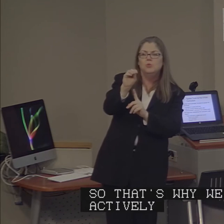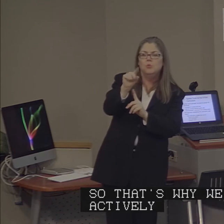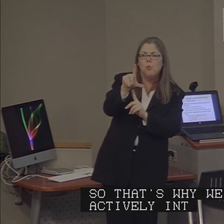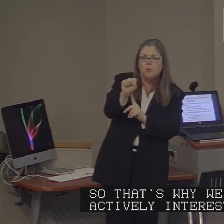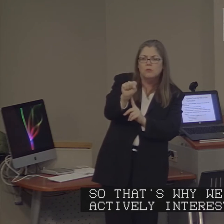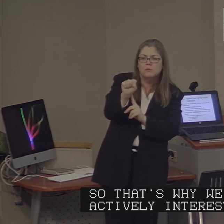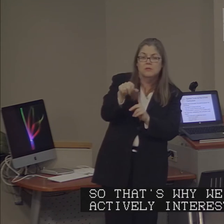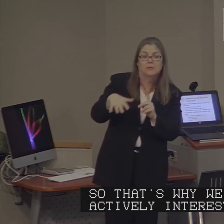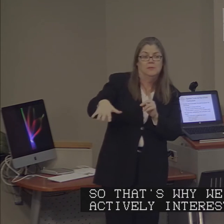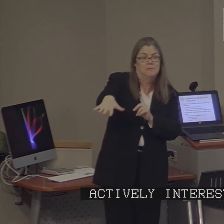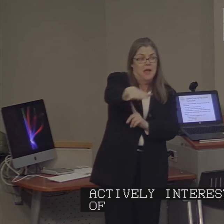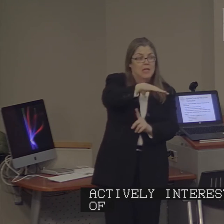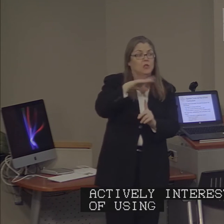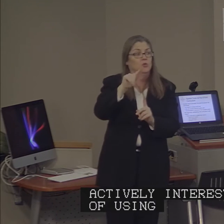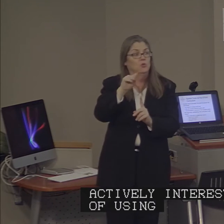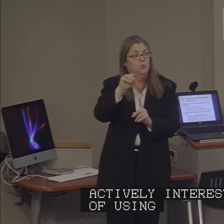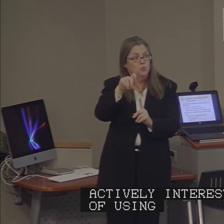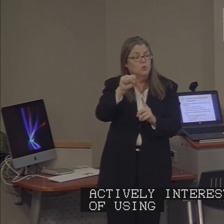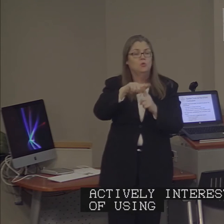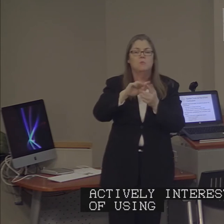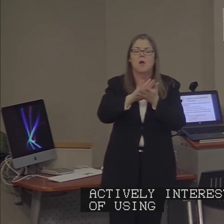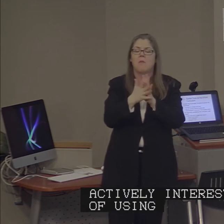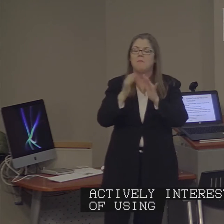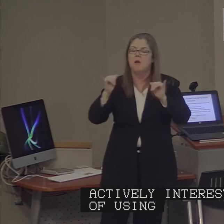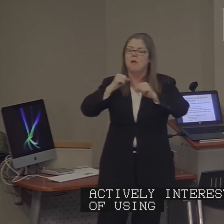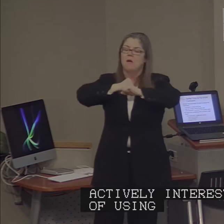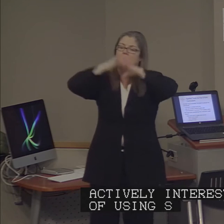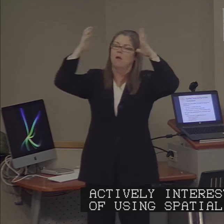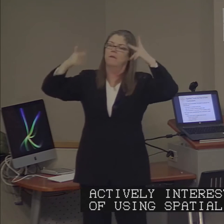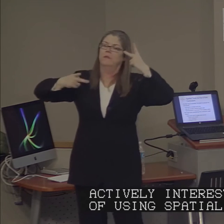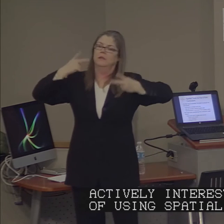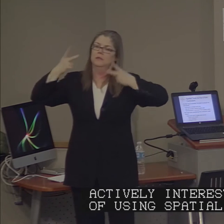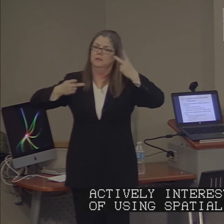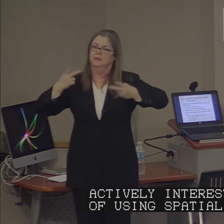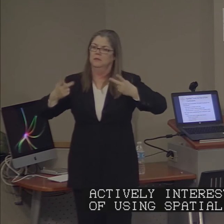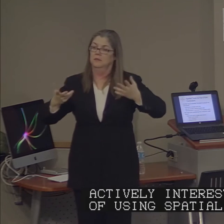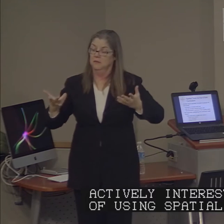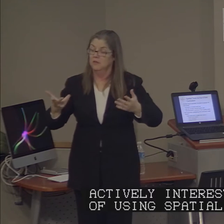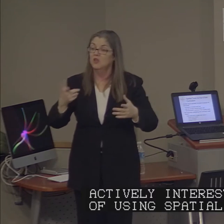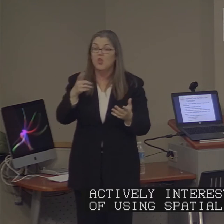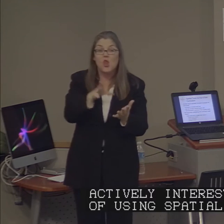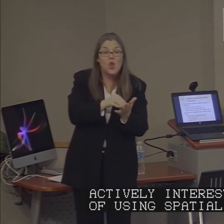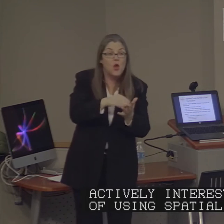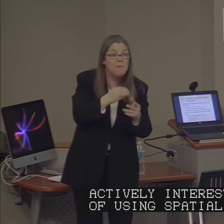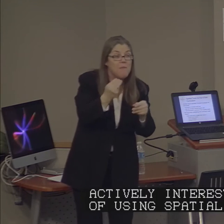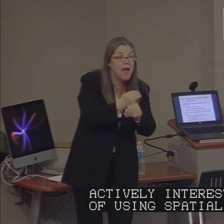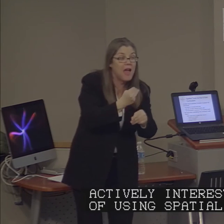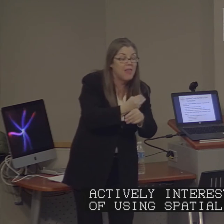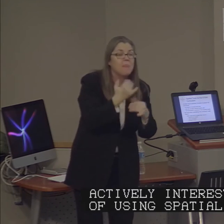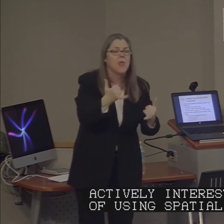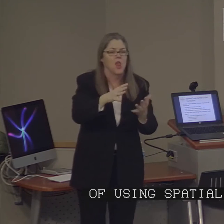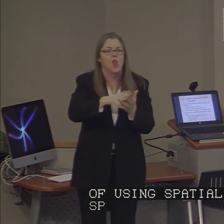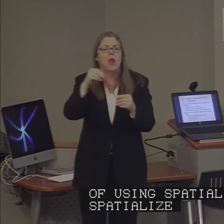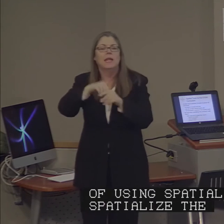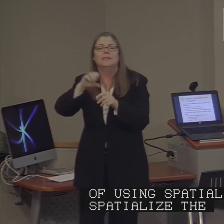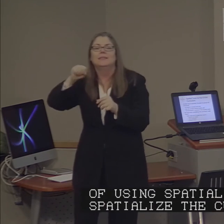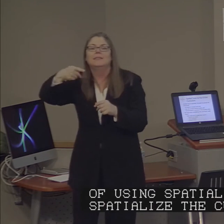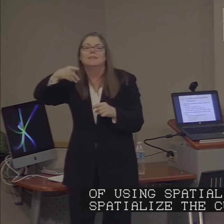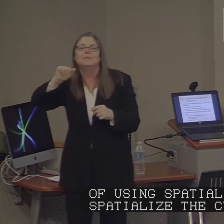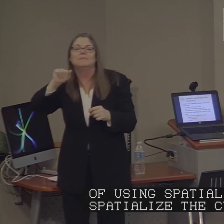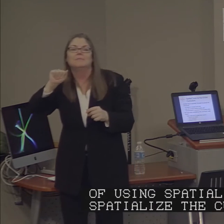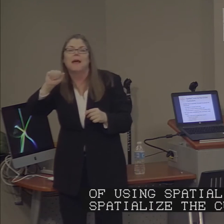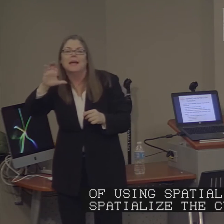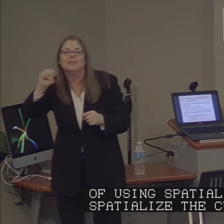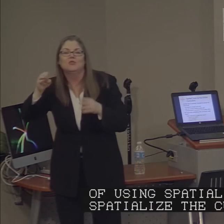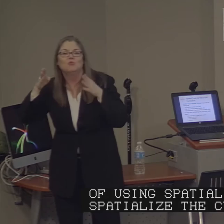to spatialize the curriculum. So you're just learning math, you're going to learn it more spatially. You're just learning